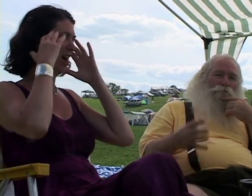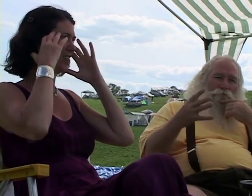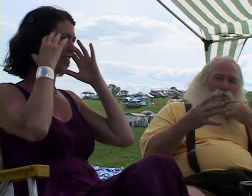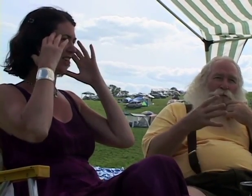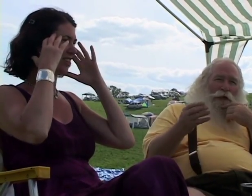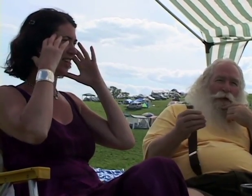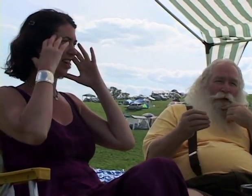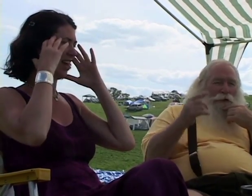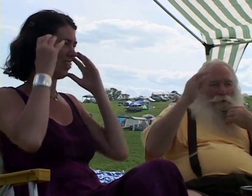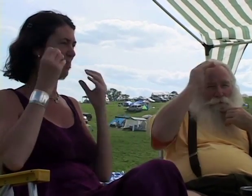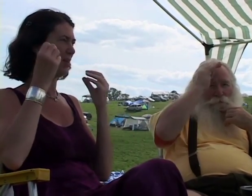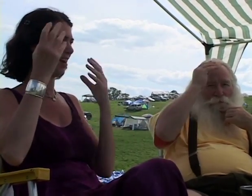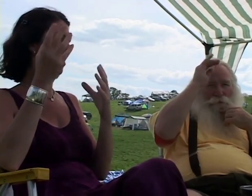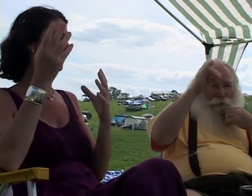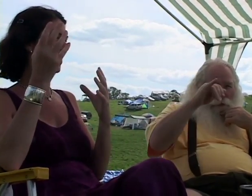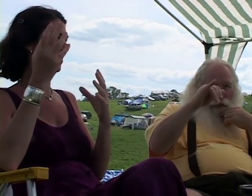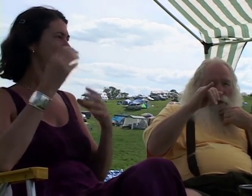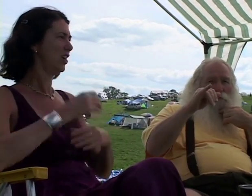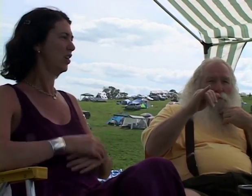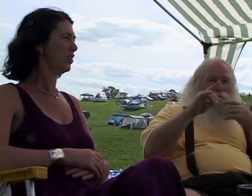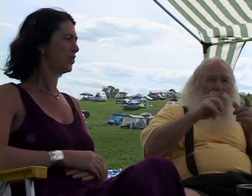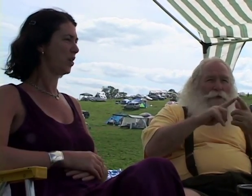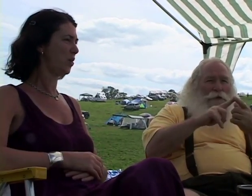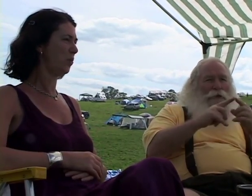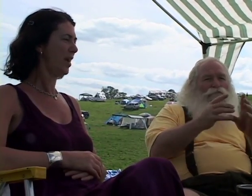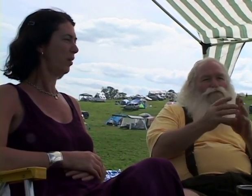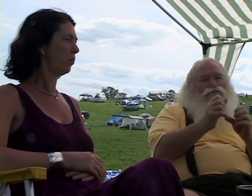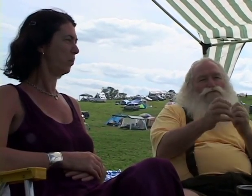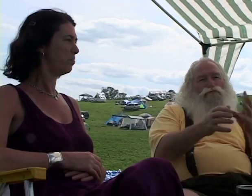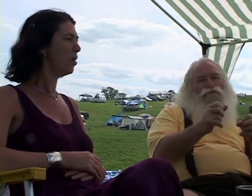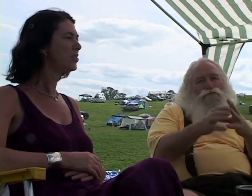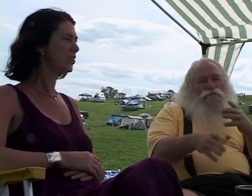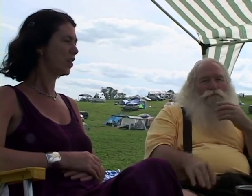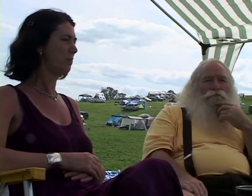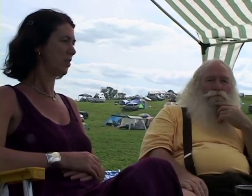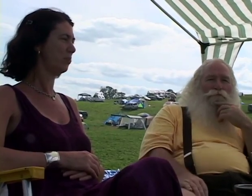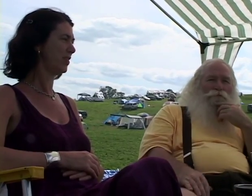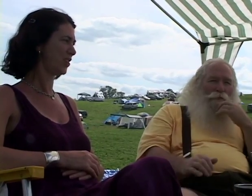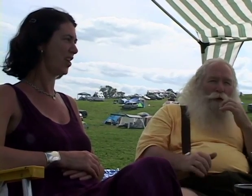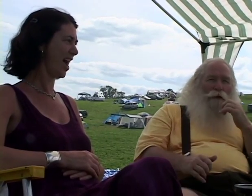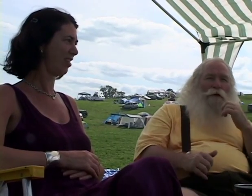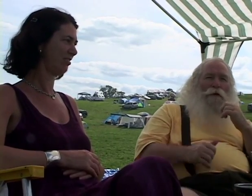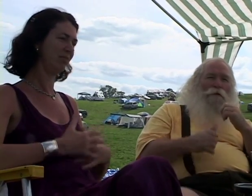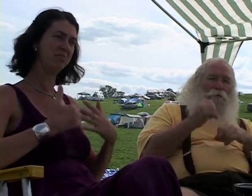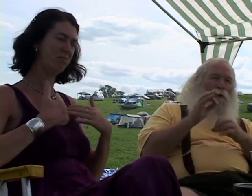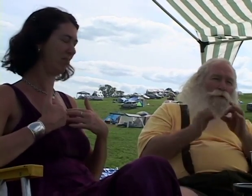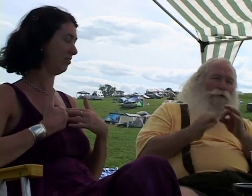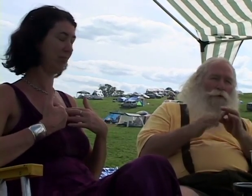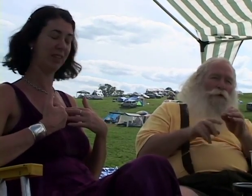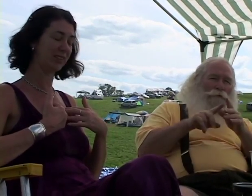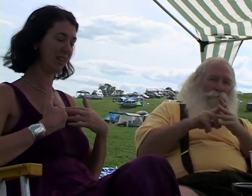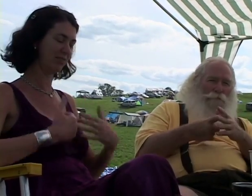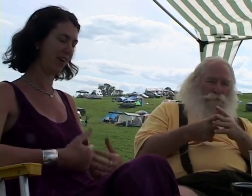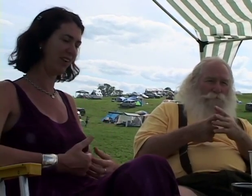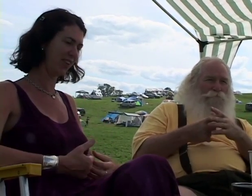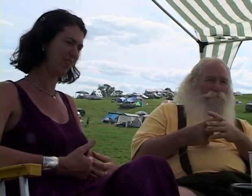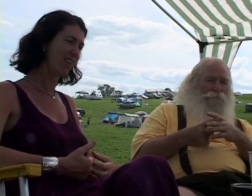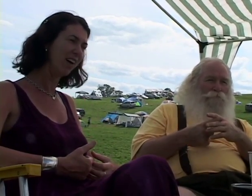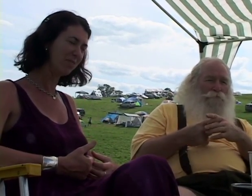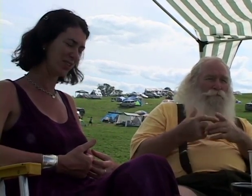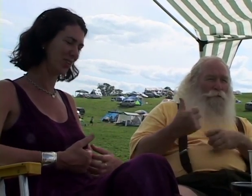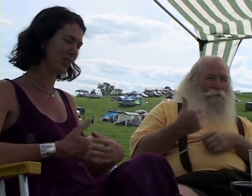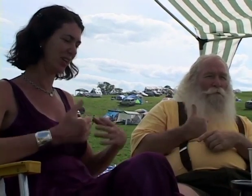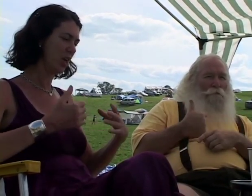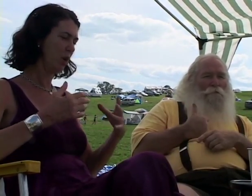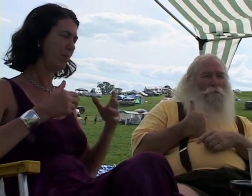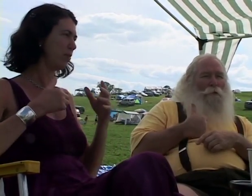and process it and then put it out there. So most interpreters, when we start out, myself very, very,